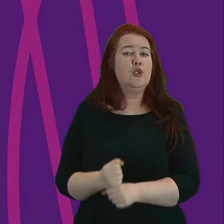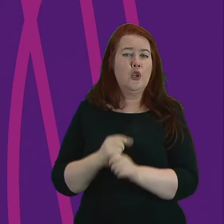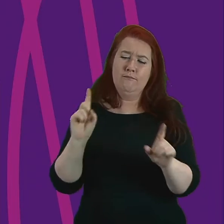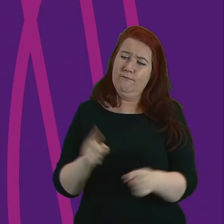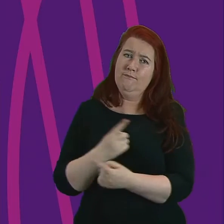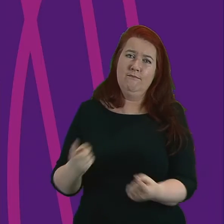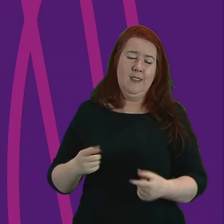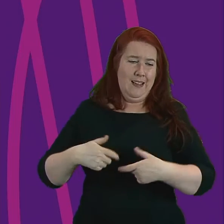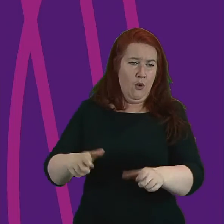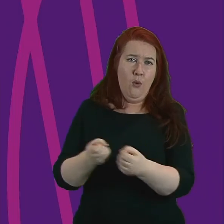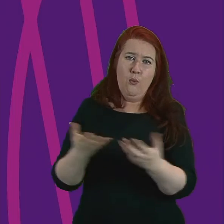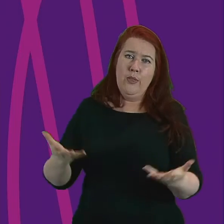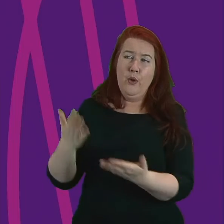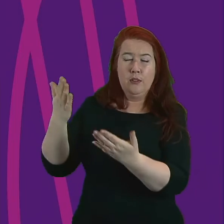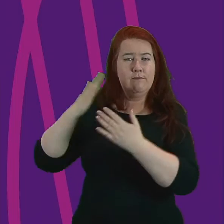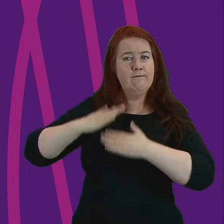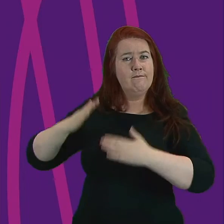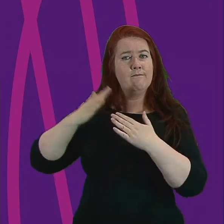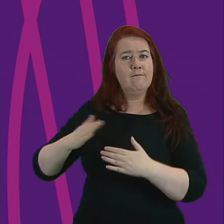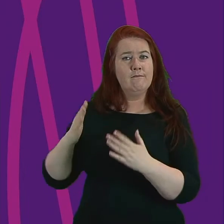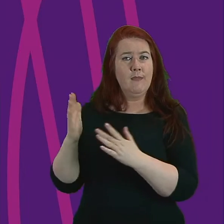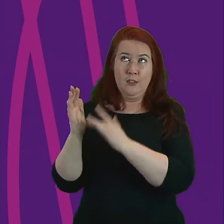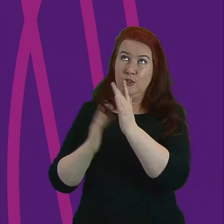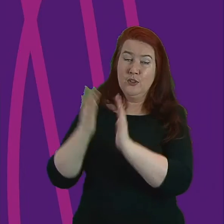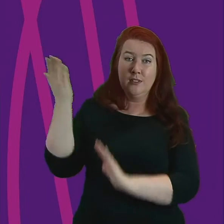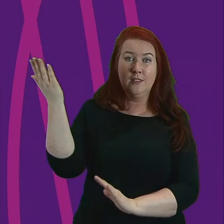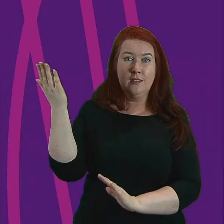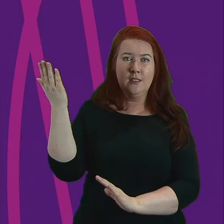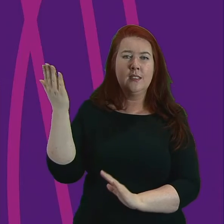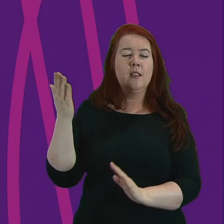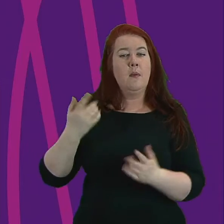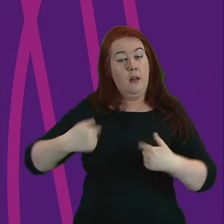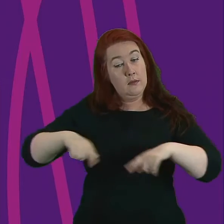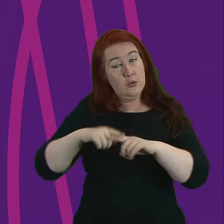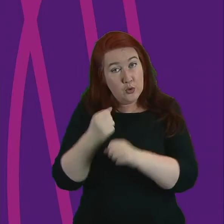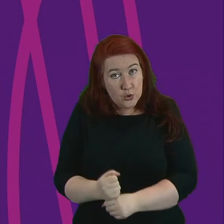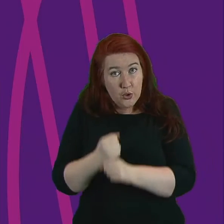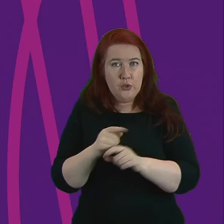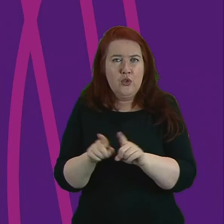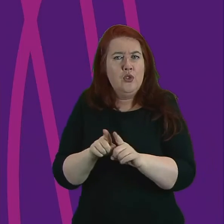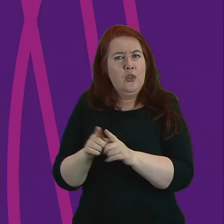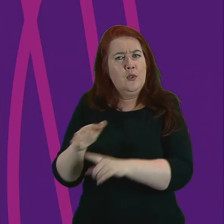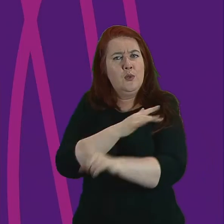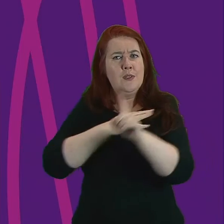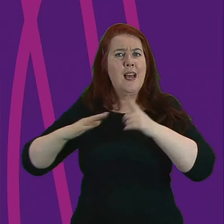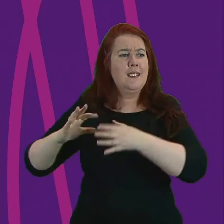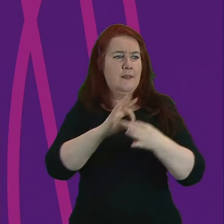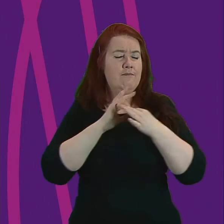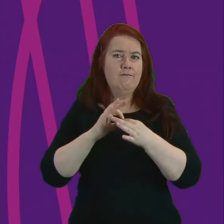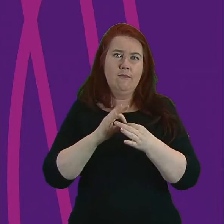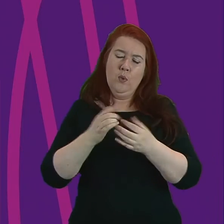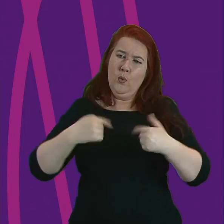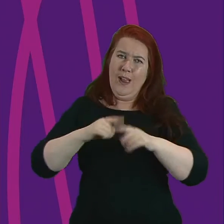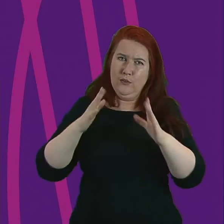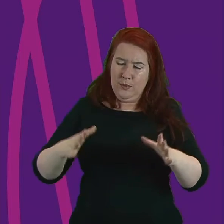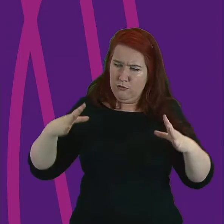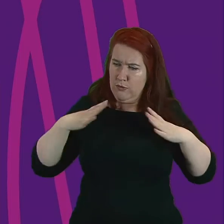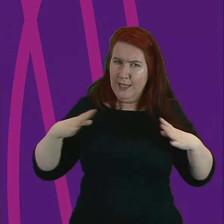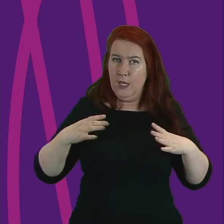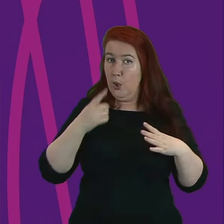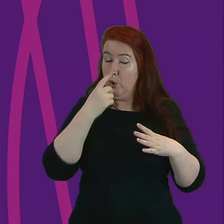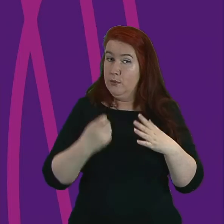of the afflicted. But we need, as church and as society, to be ready to be jarred out of our